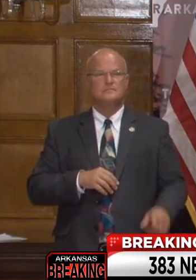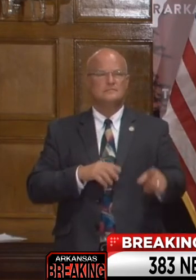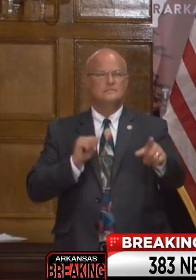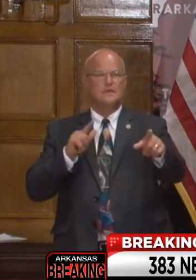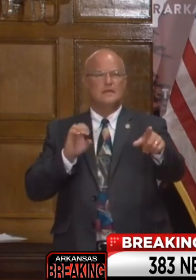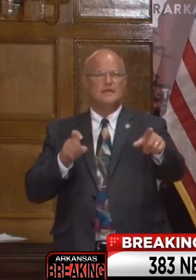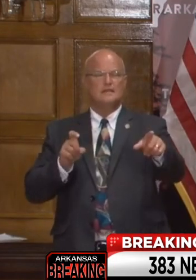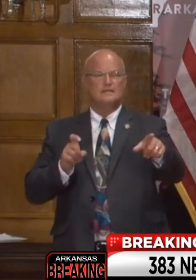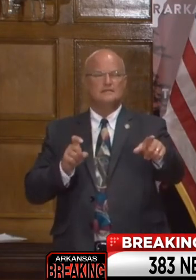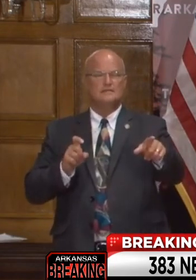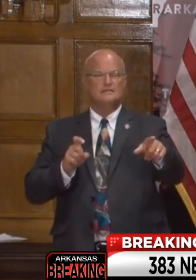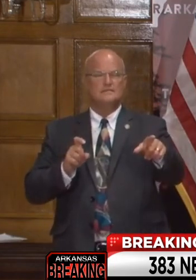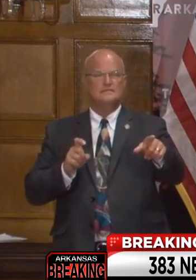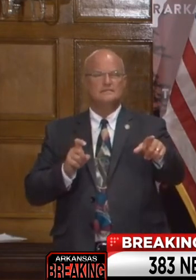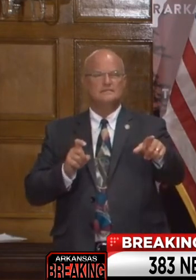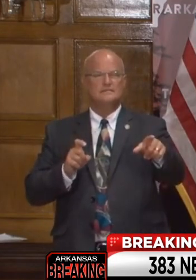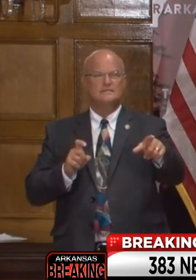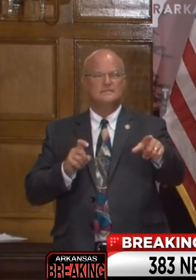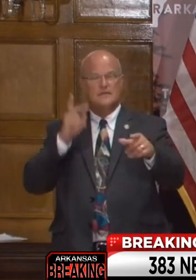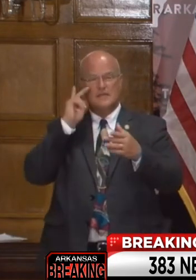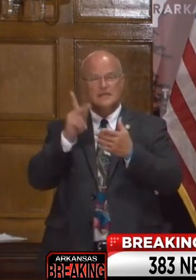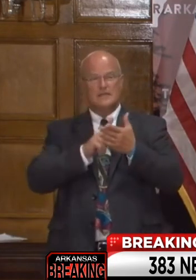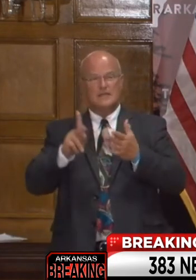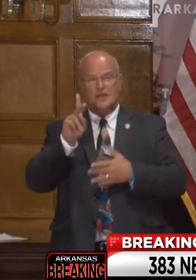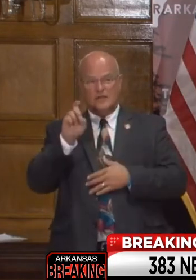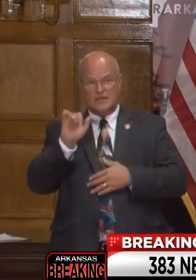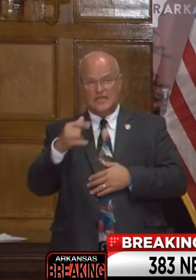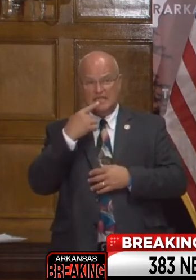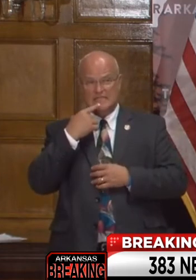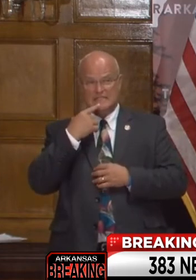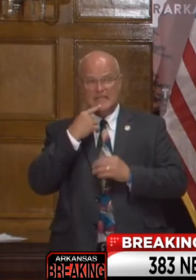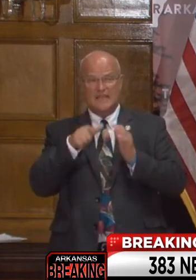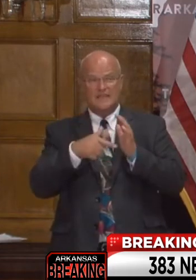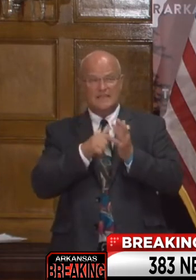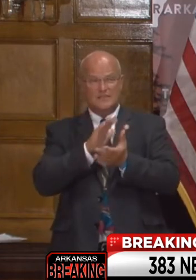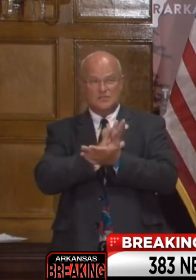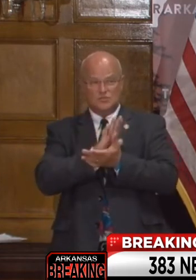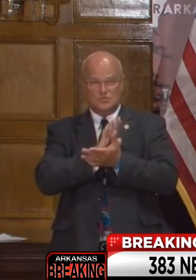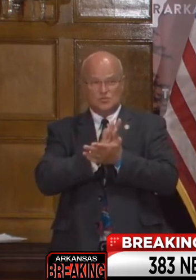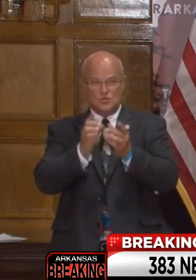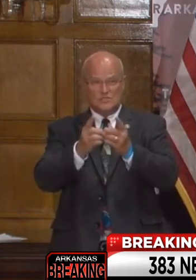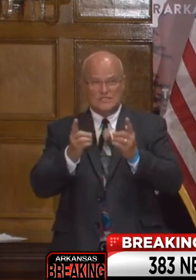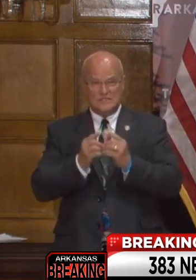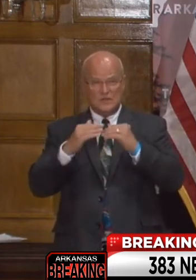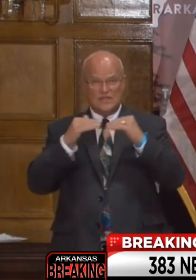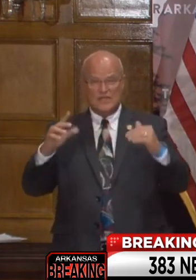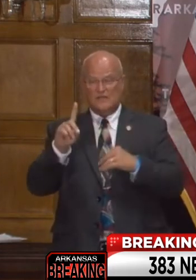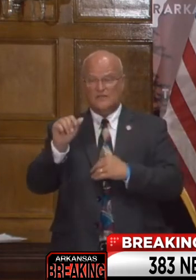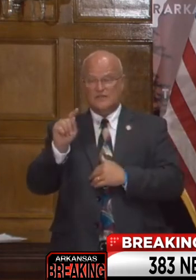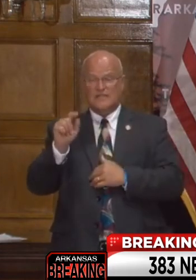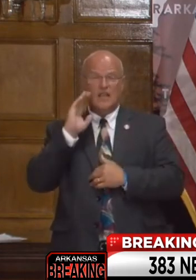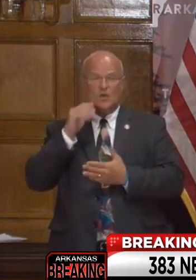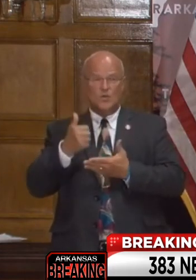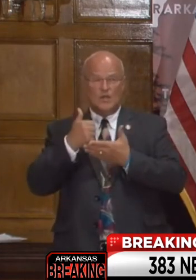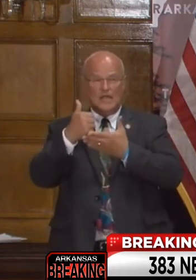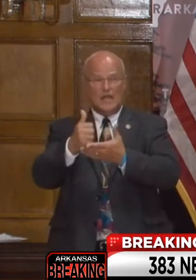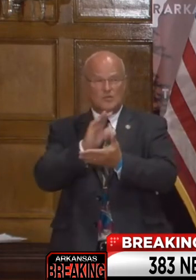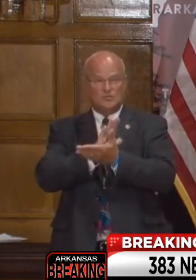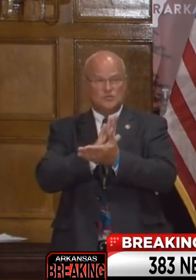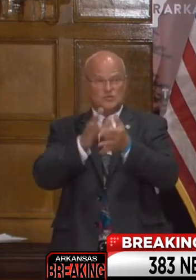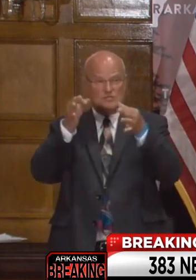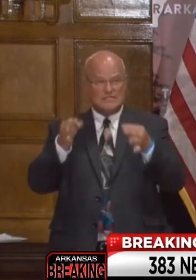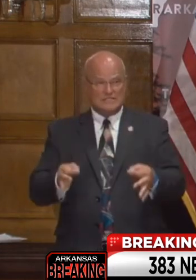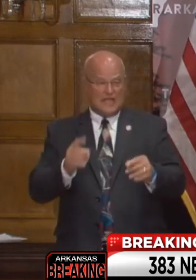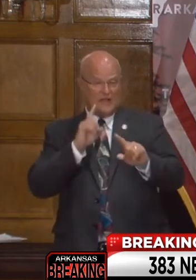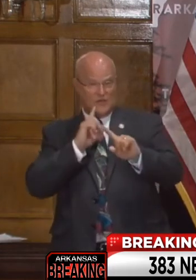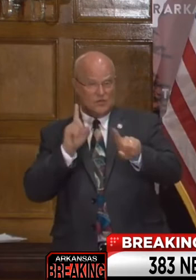Yes, Alex. Sorry, Secretary Key, you said that this school district level data will help schools